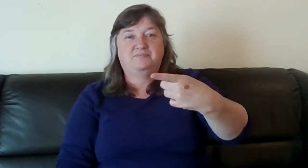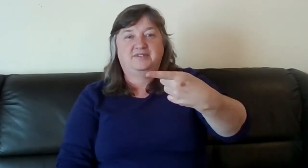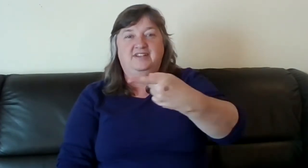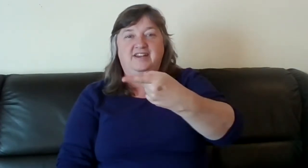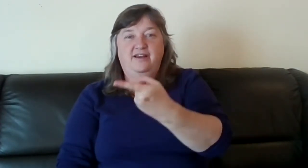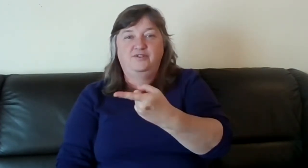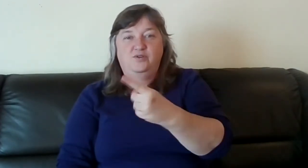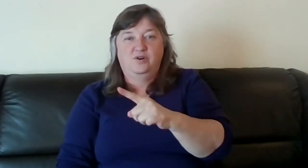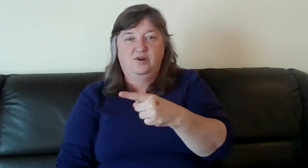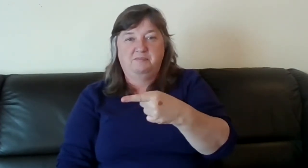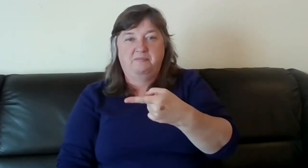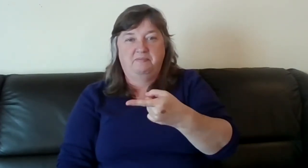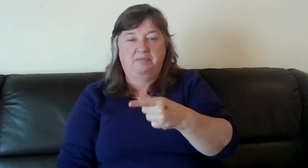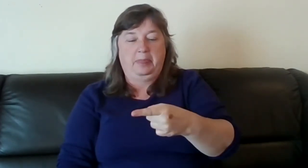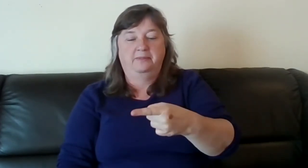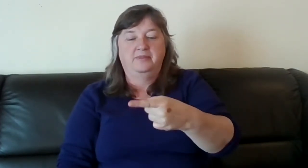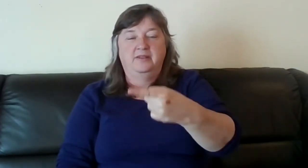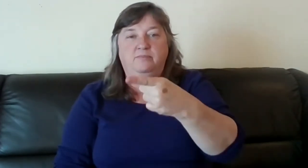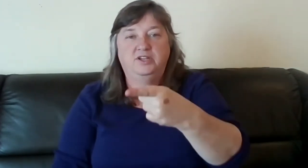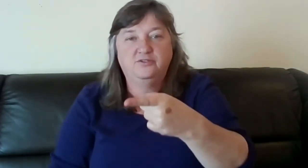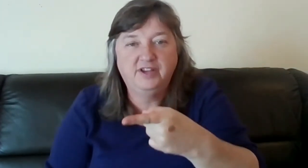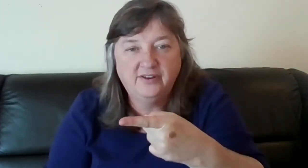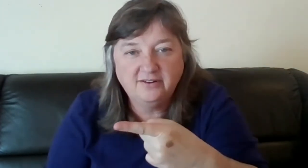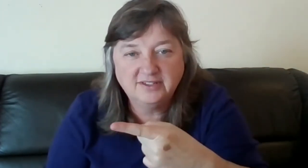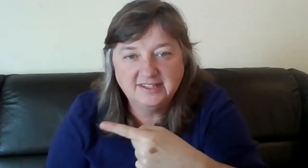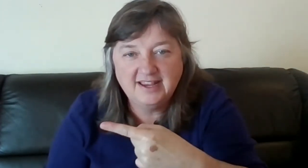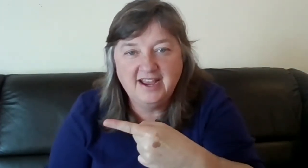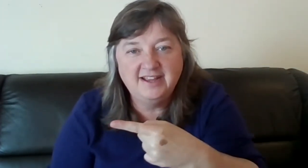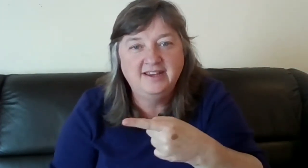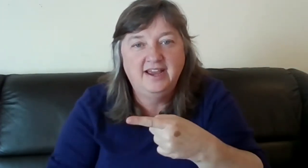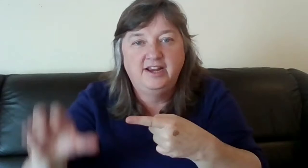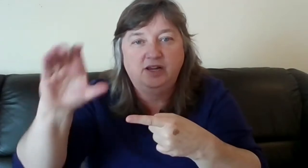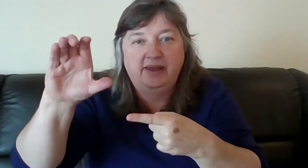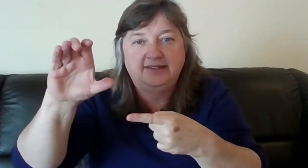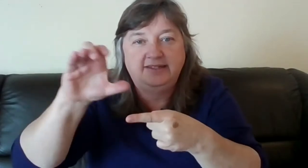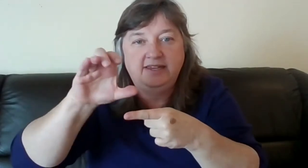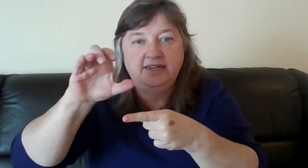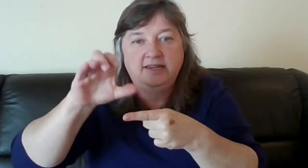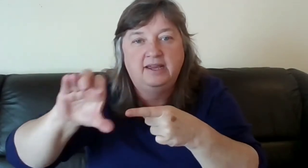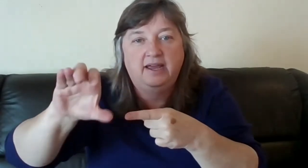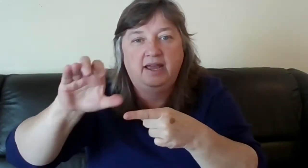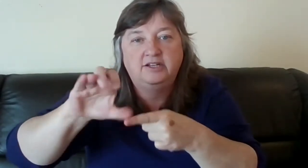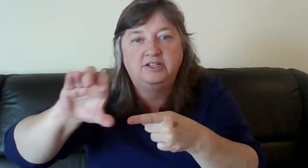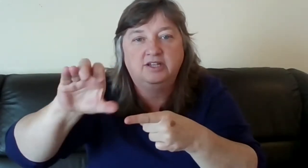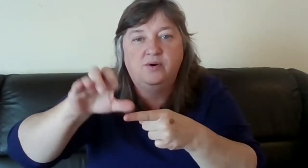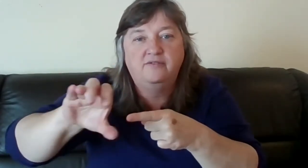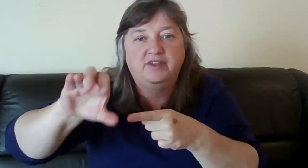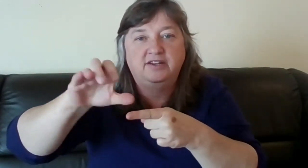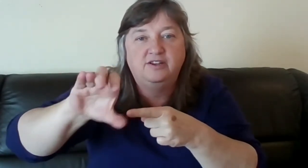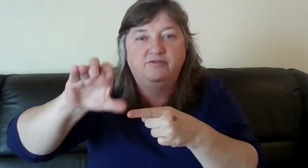Chips, you can have your pointer finger out to the side, and you're gonna make a C and just go off the end of your